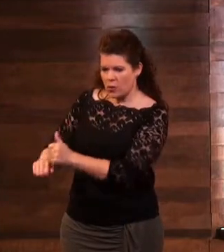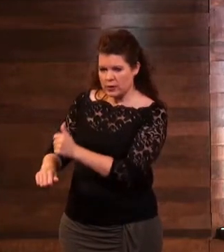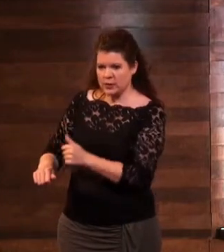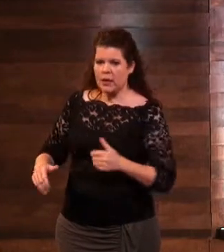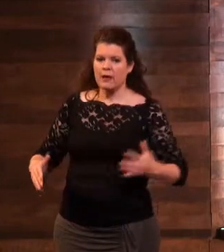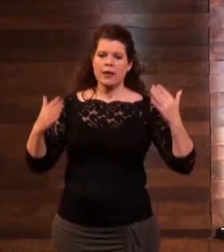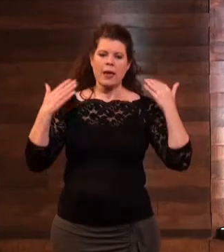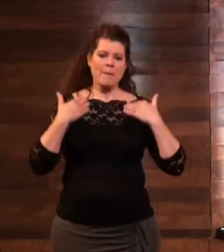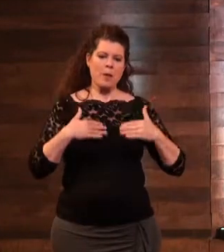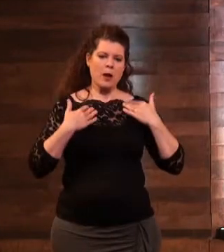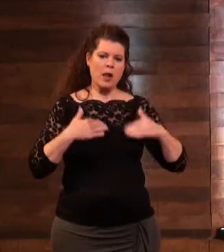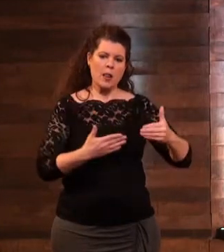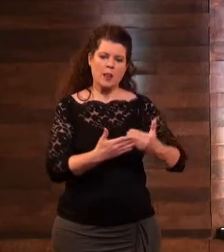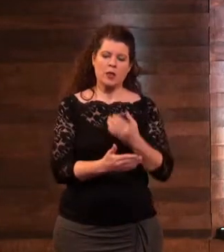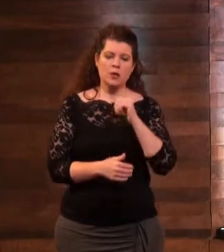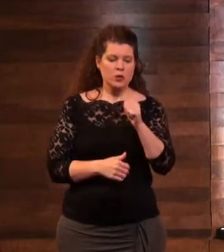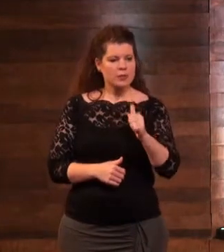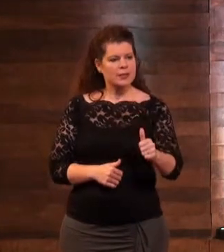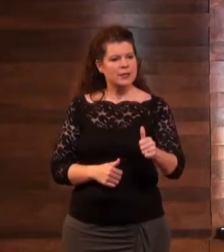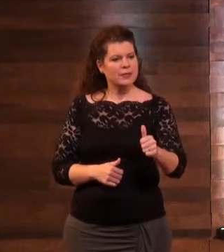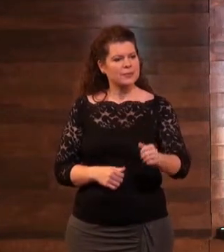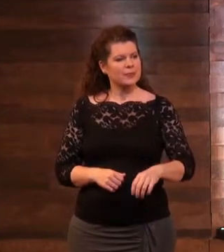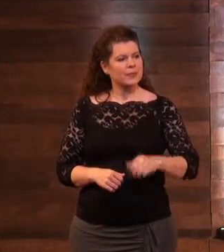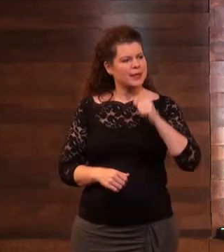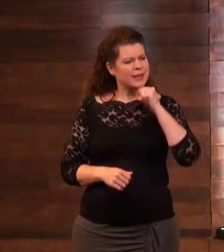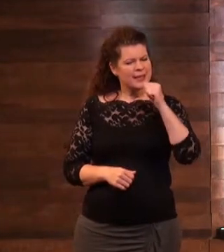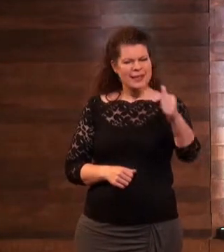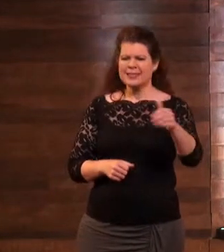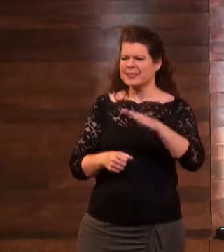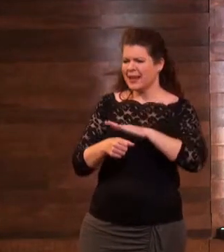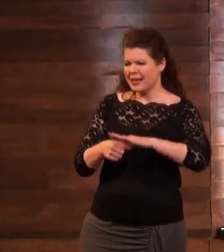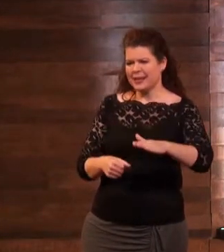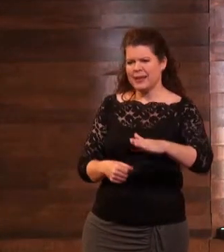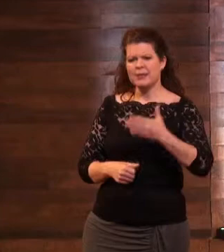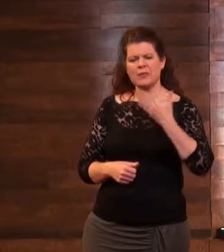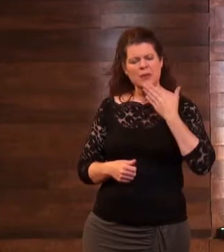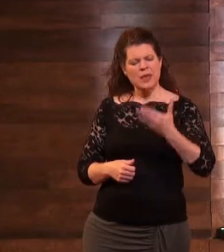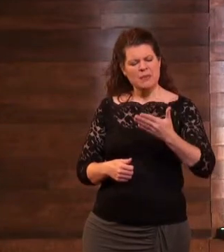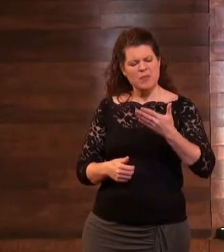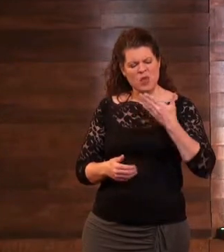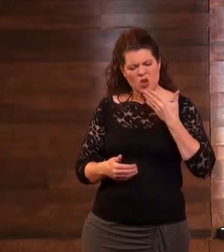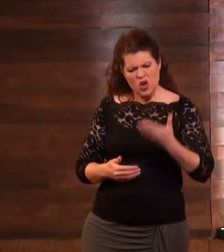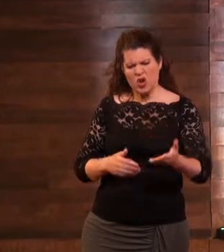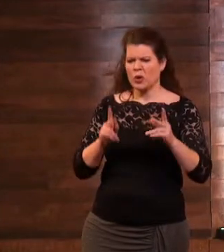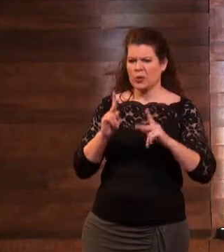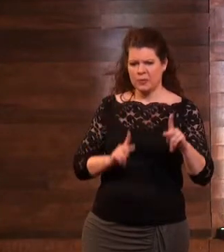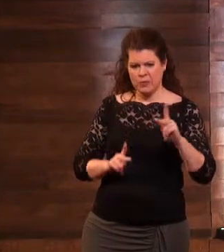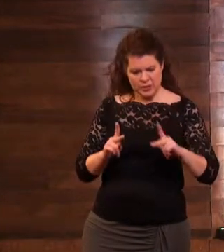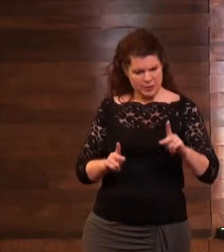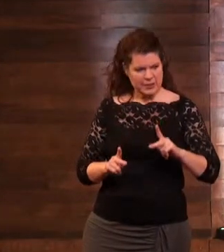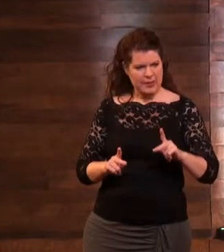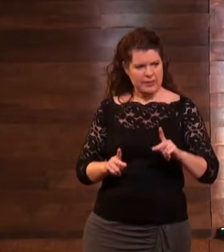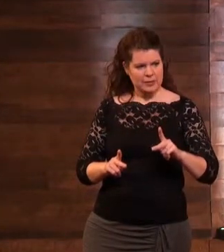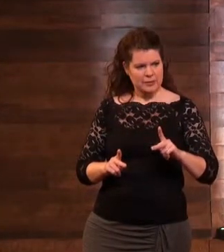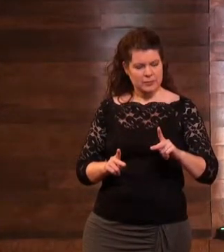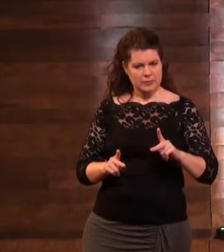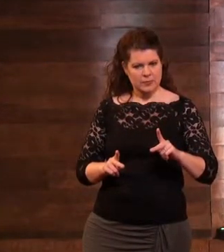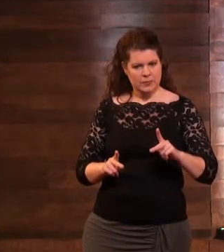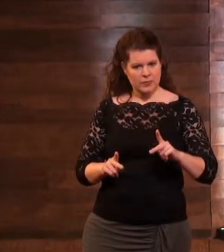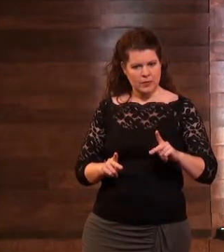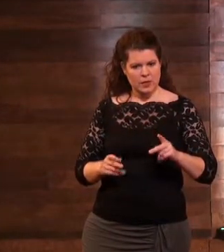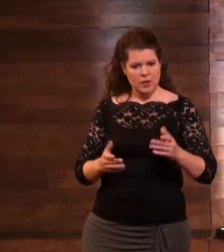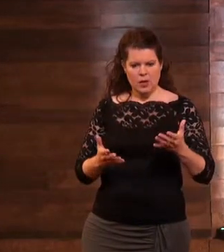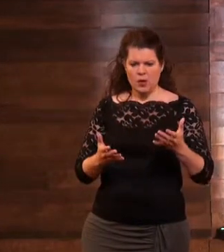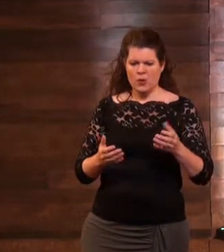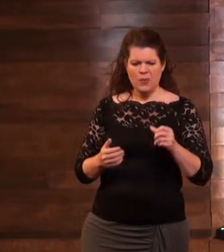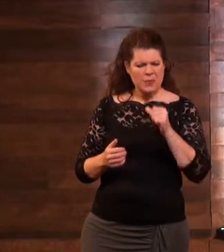work. I mean, then people might say, my, what a good person. But we don't want people to say, what a good person. We